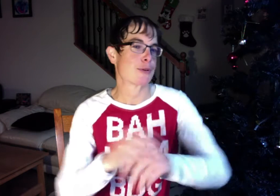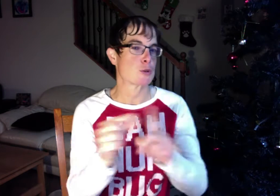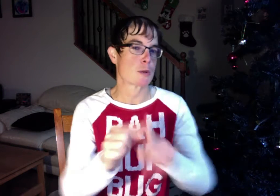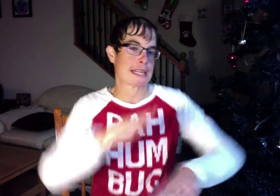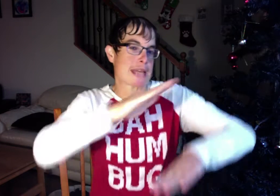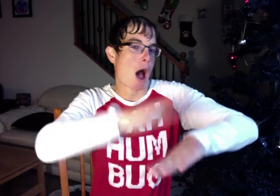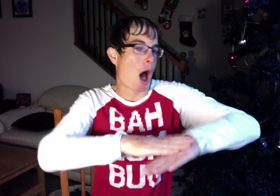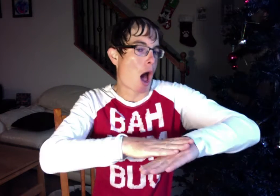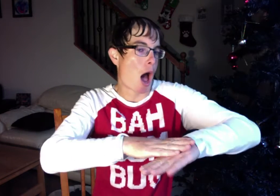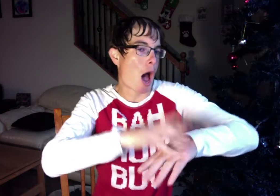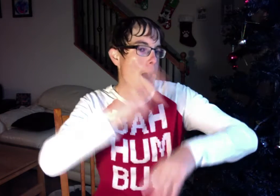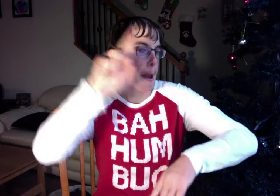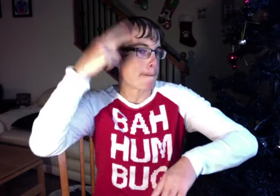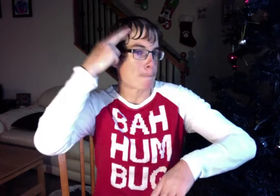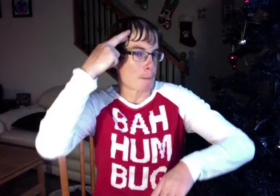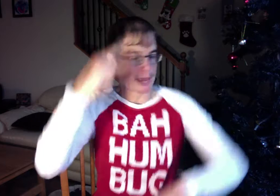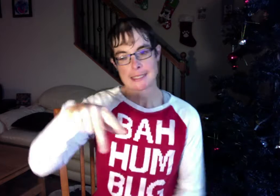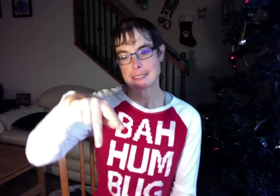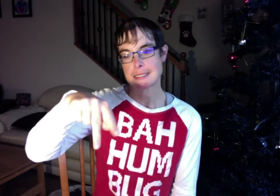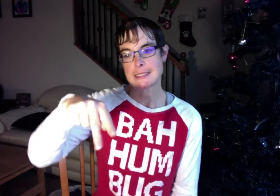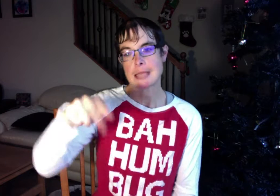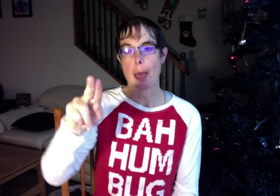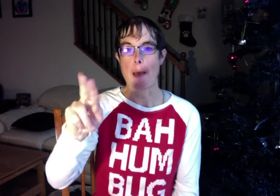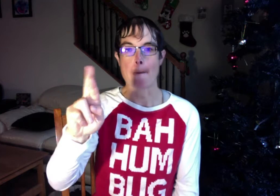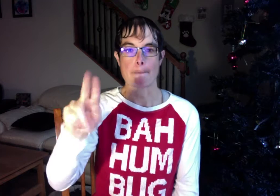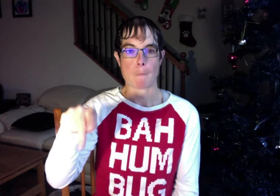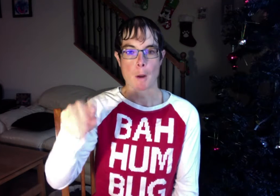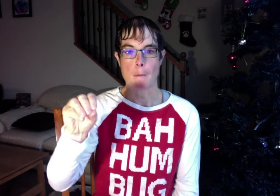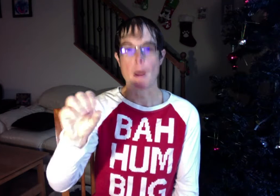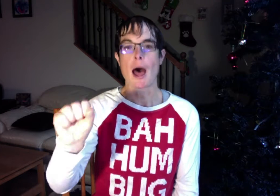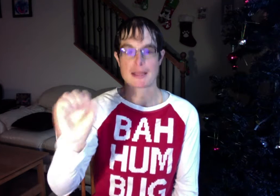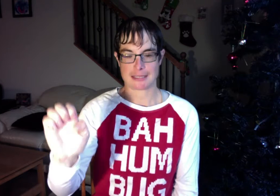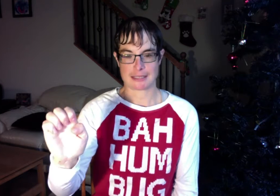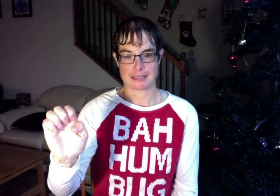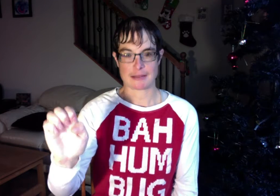still behaving in a not so kind way, correct? Yes.